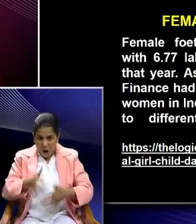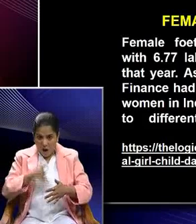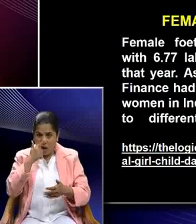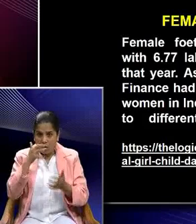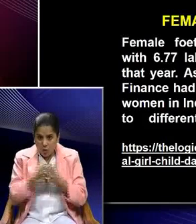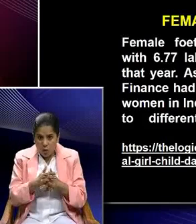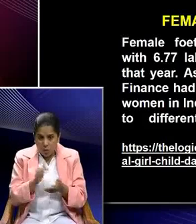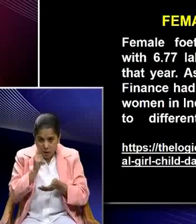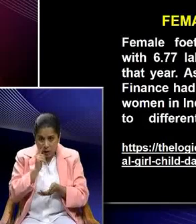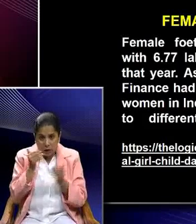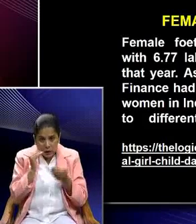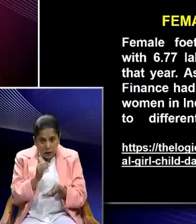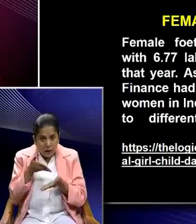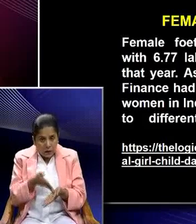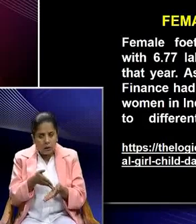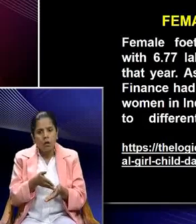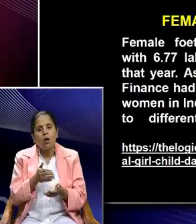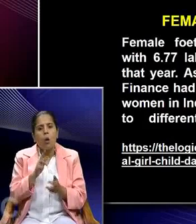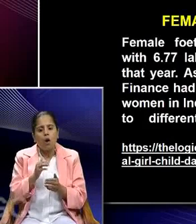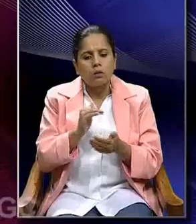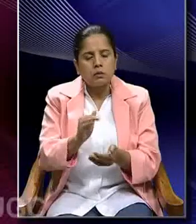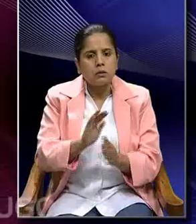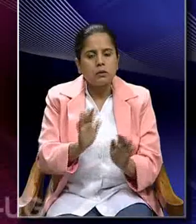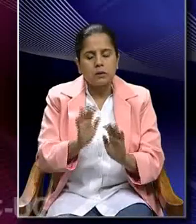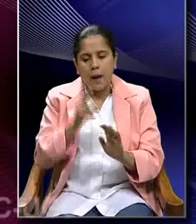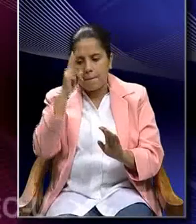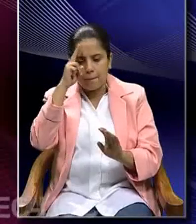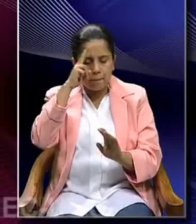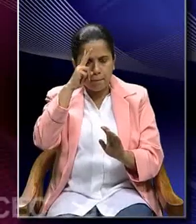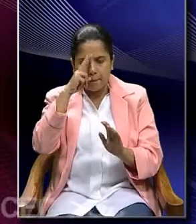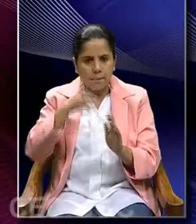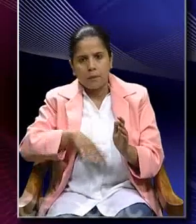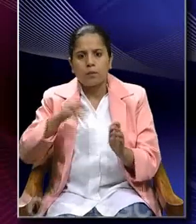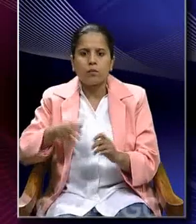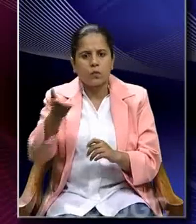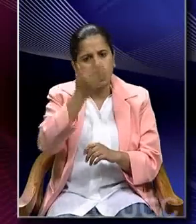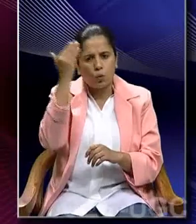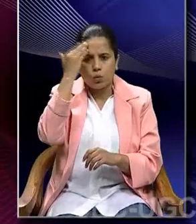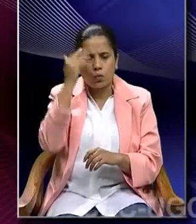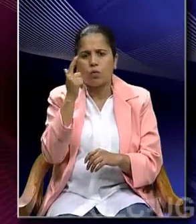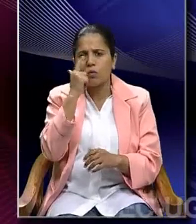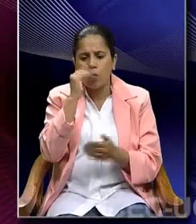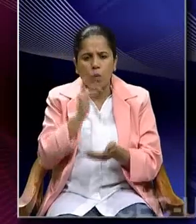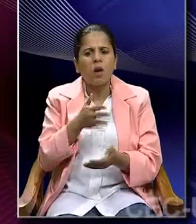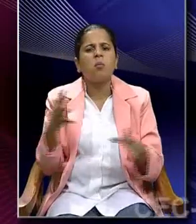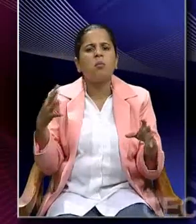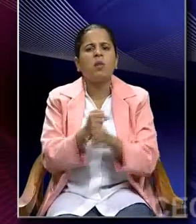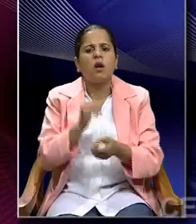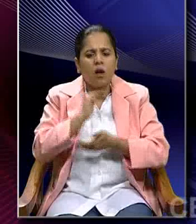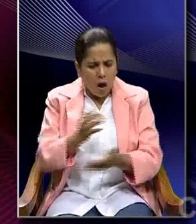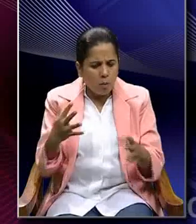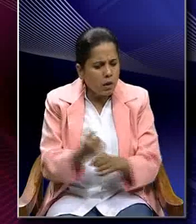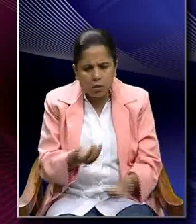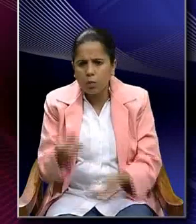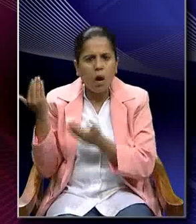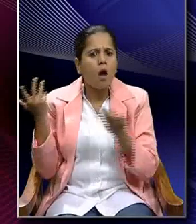being born itself is reduced. And all of you know what they call the girls missing at birth, that